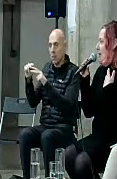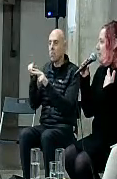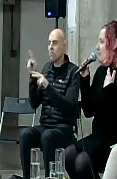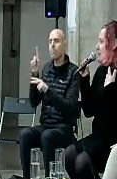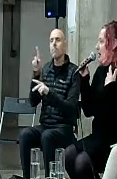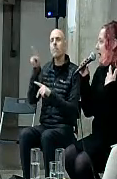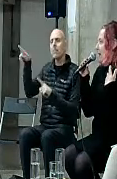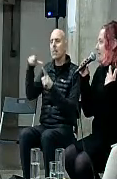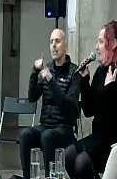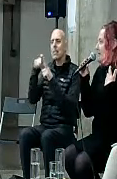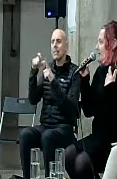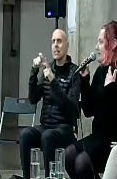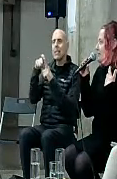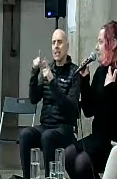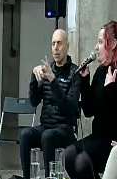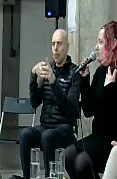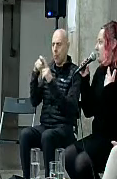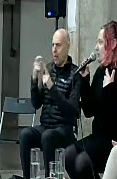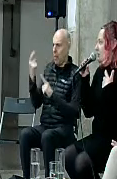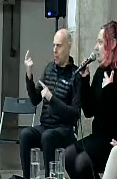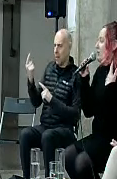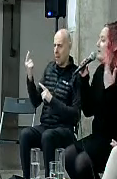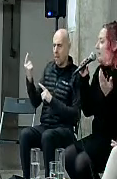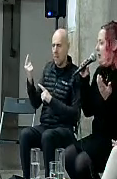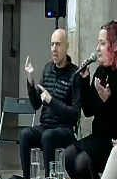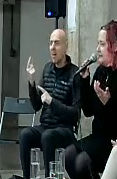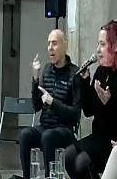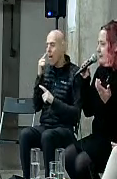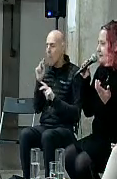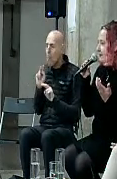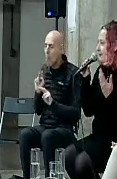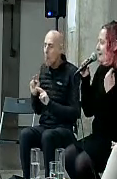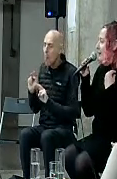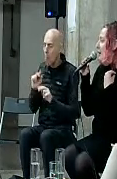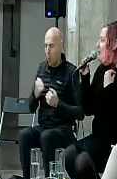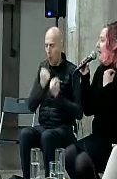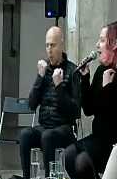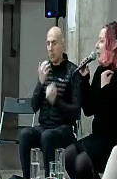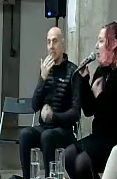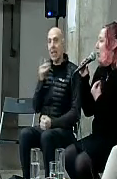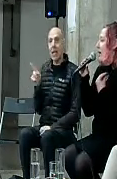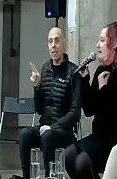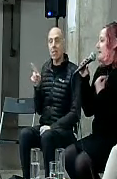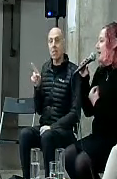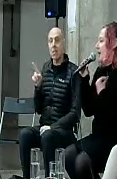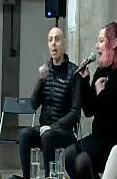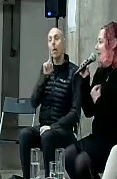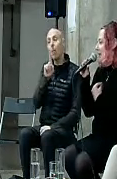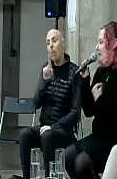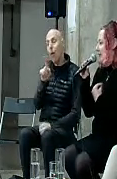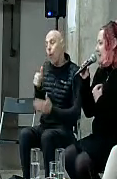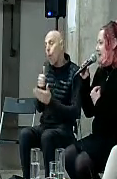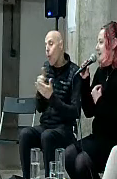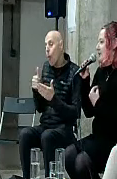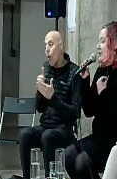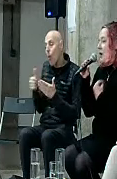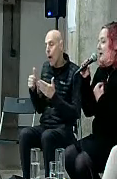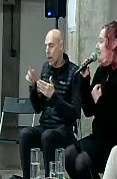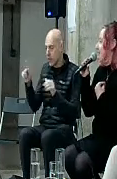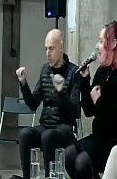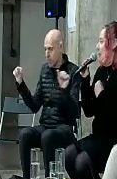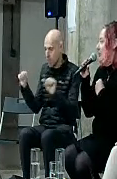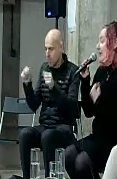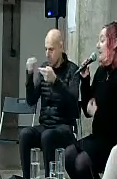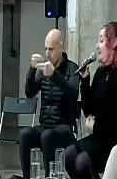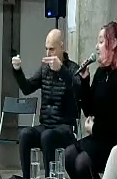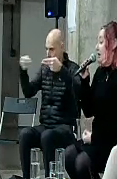through and look at their own mistakes, but they are always so heavily redacted that you can't